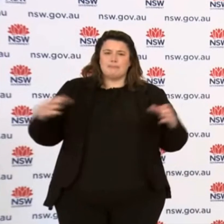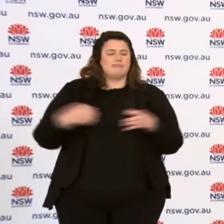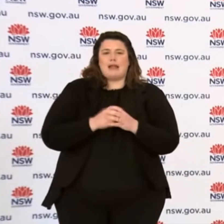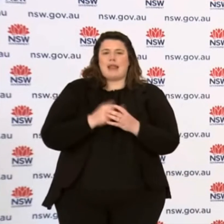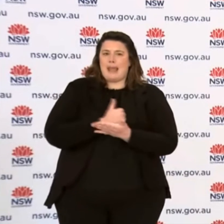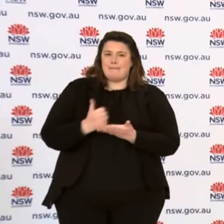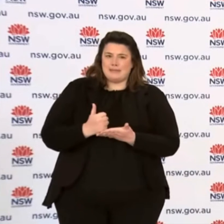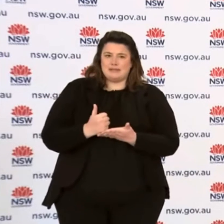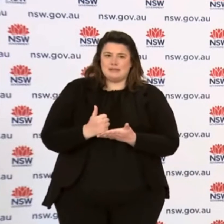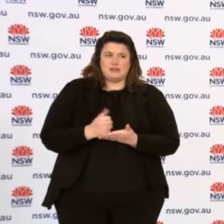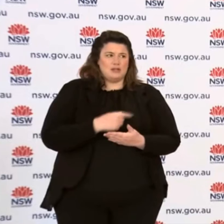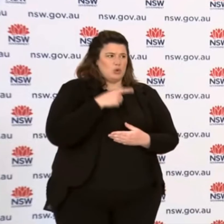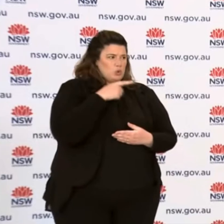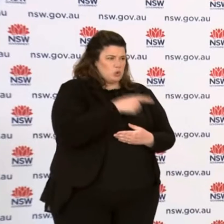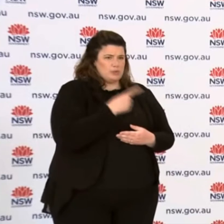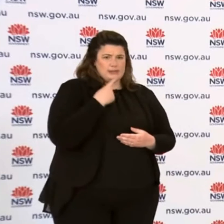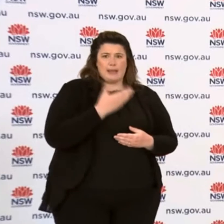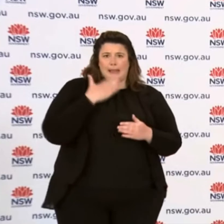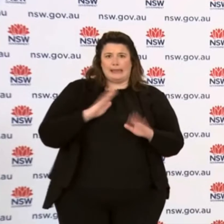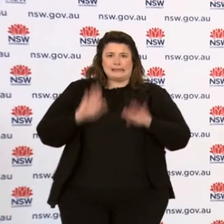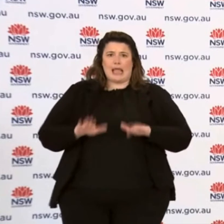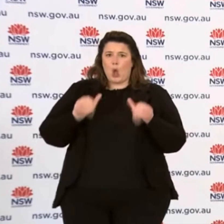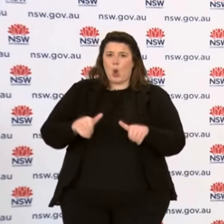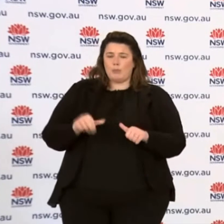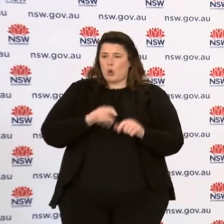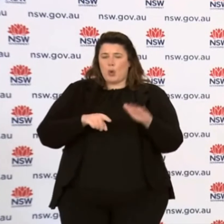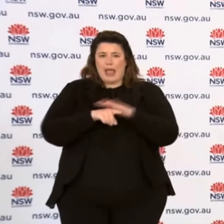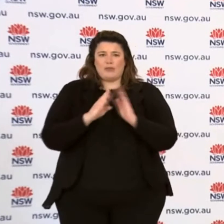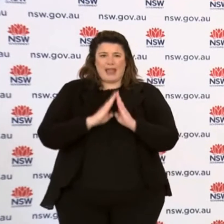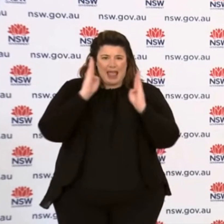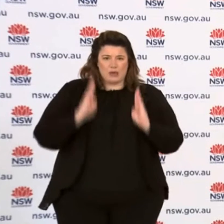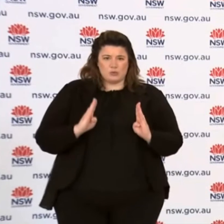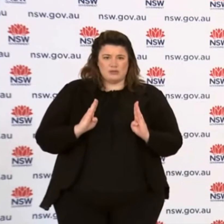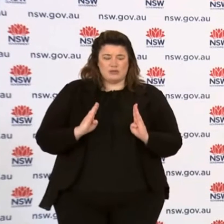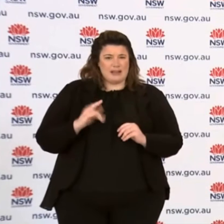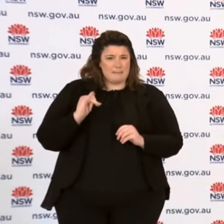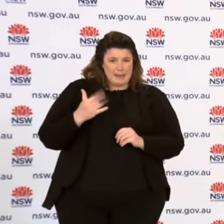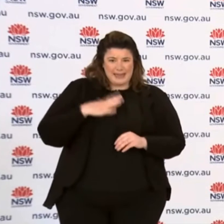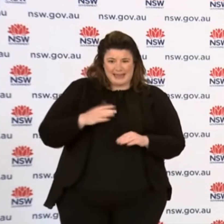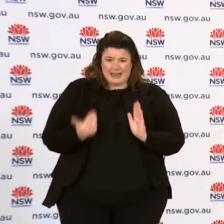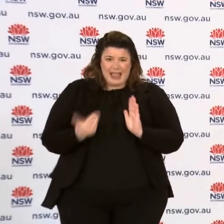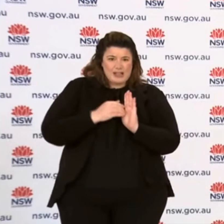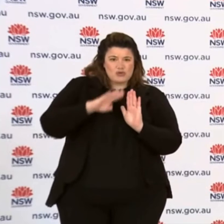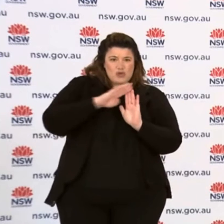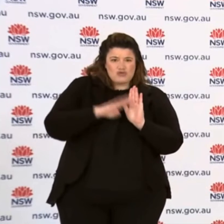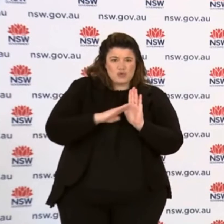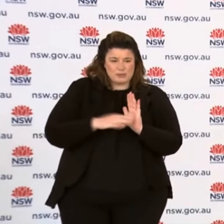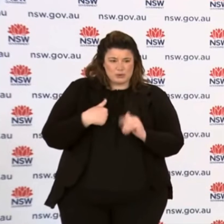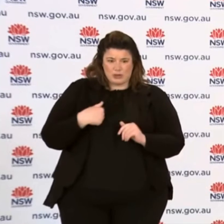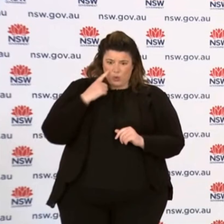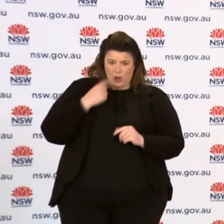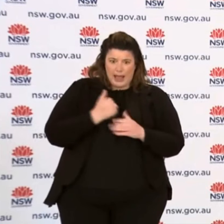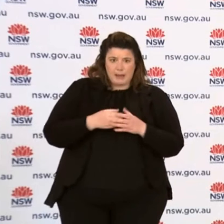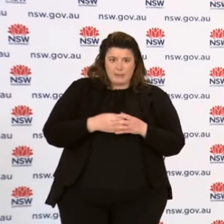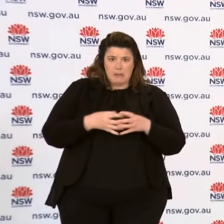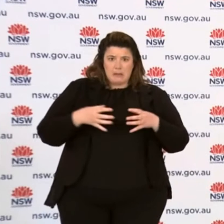again, please stay at home, don't leave your home. Is it now time to rethink the current New South Wales strategy?